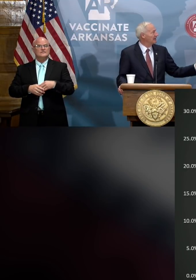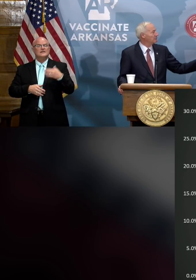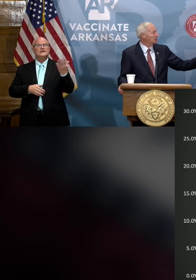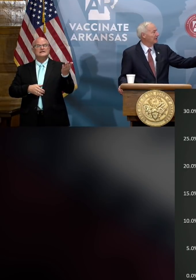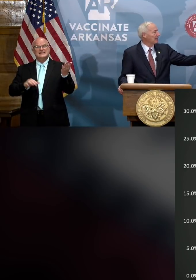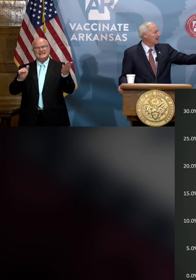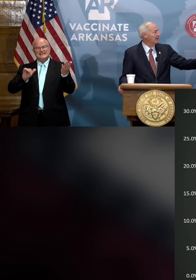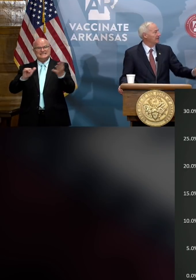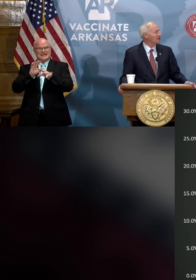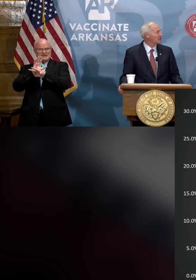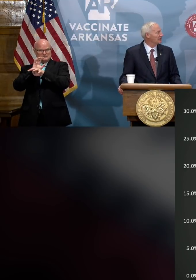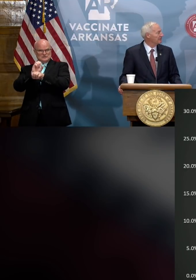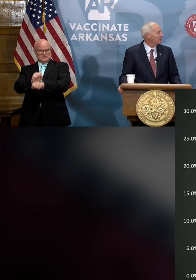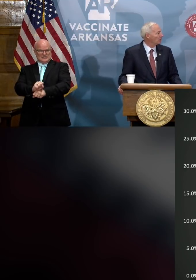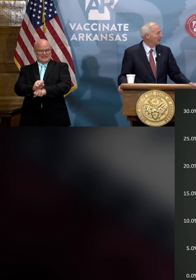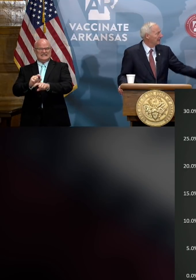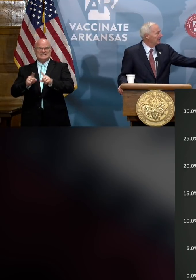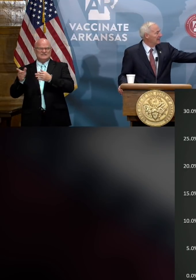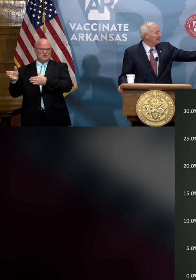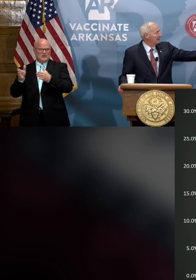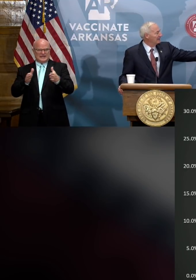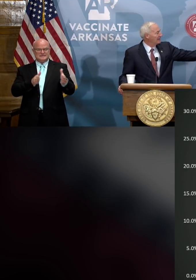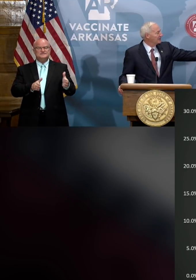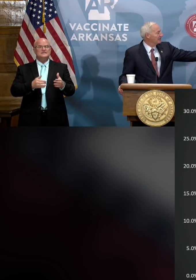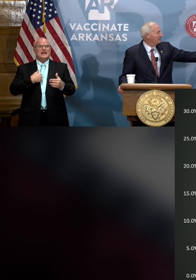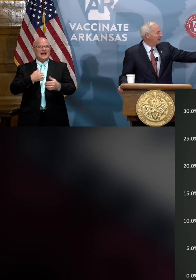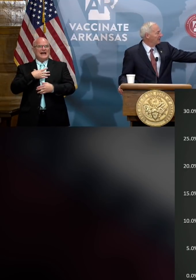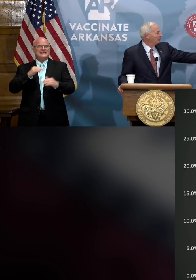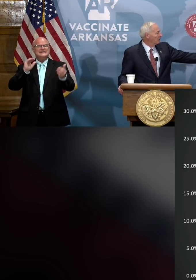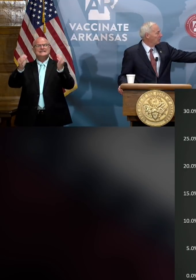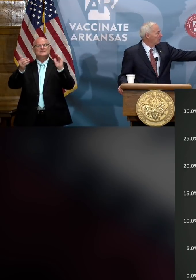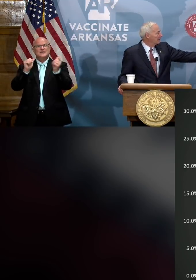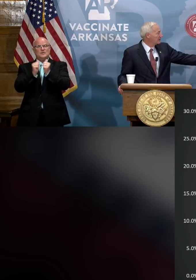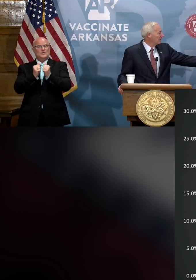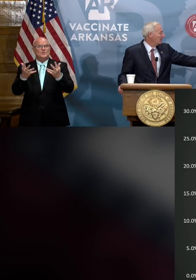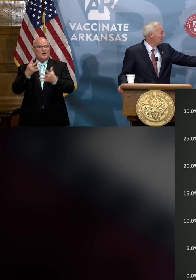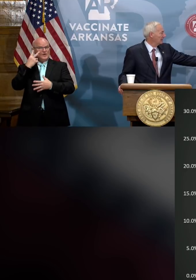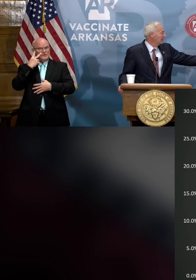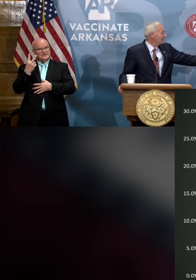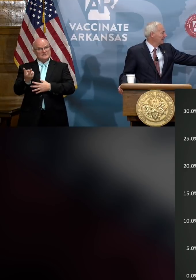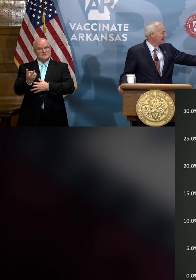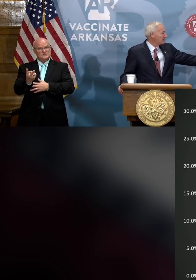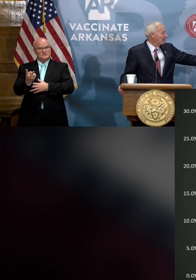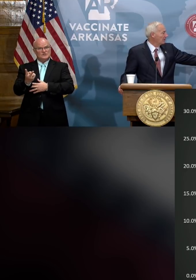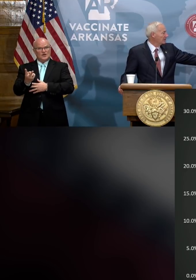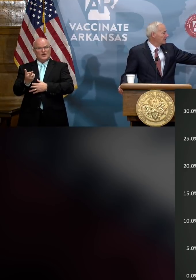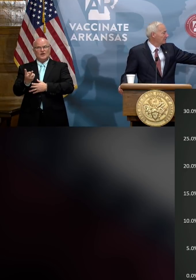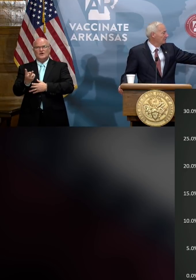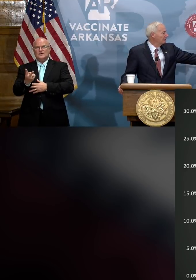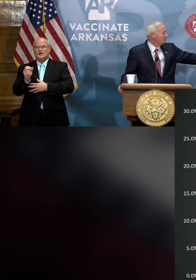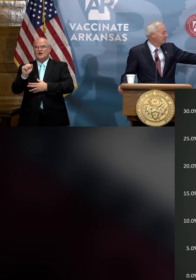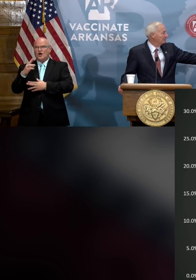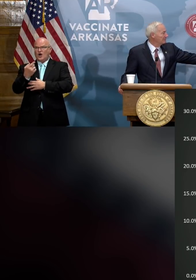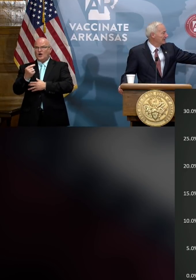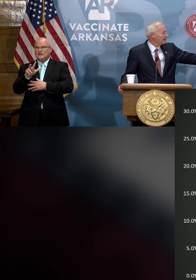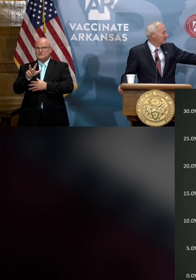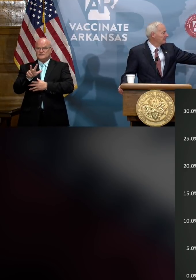the same trend line in just a different way, and I like to compare it with what we saw. That's August